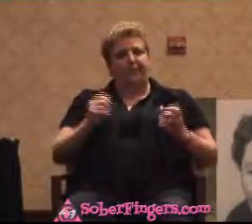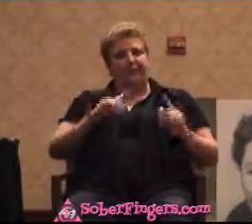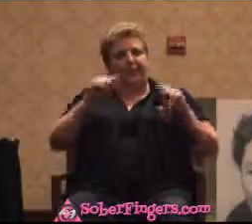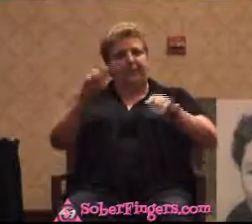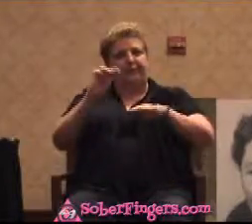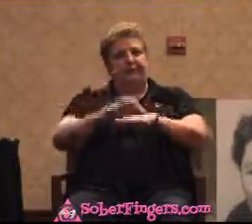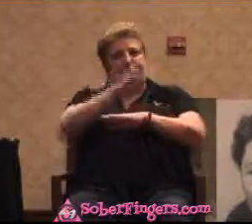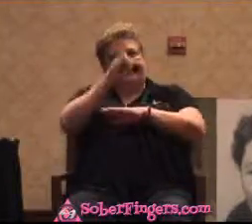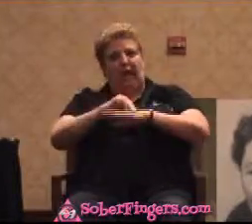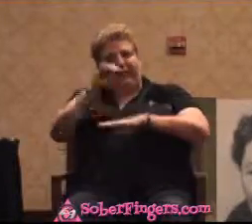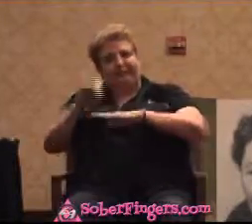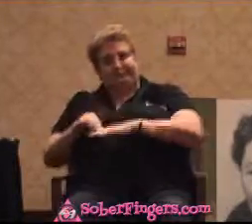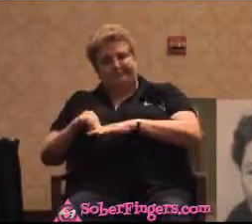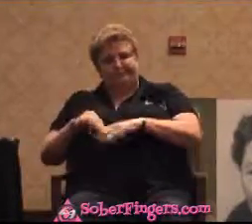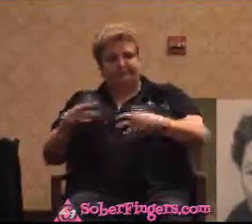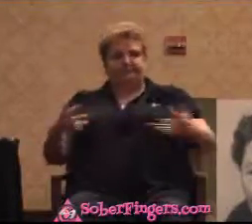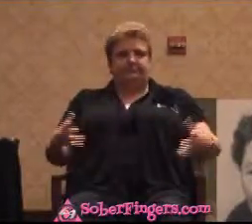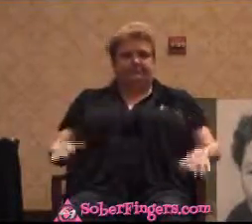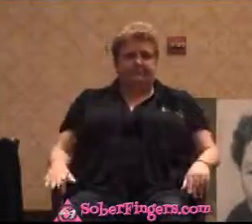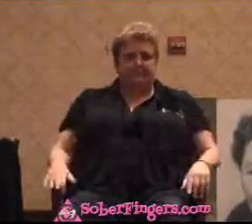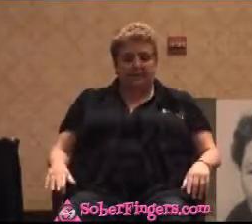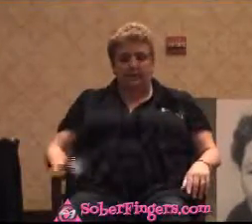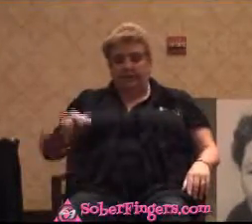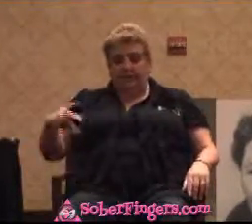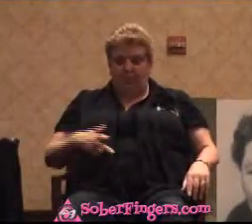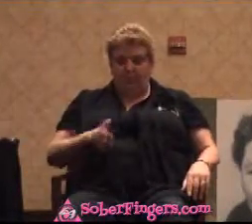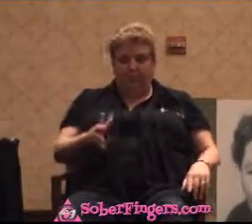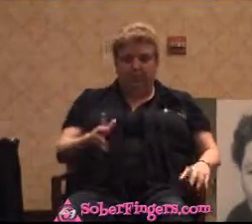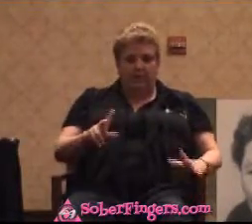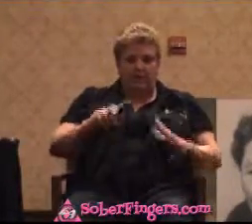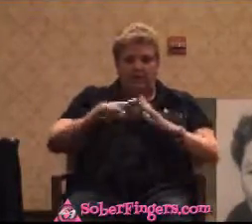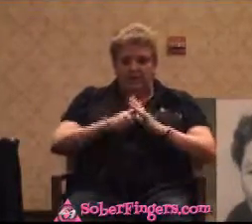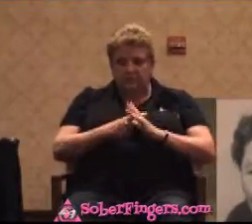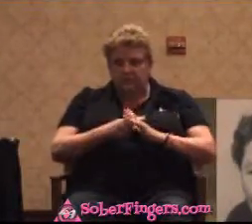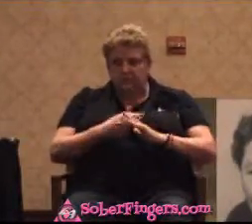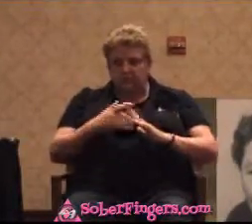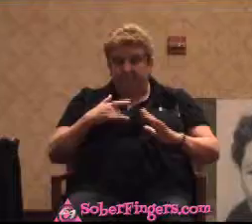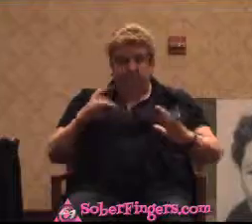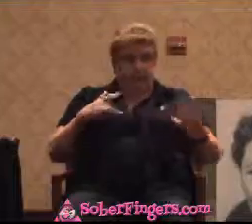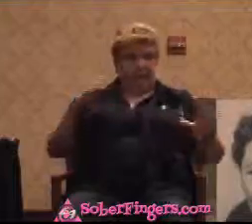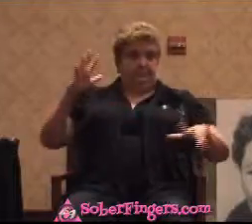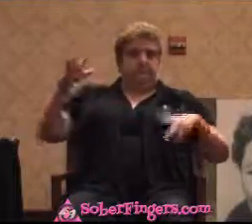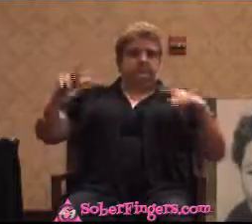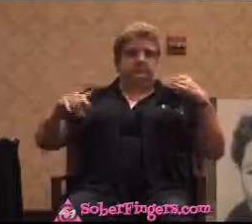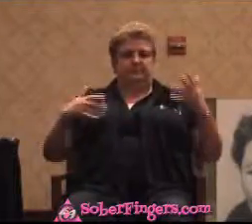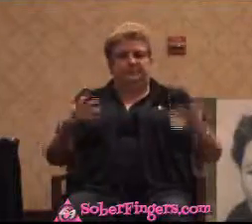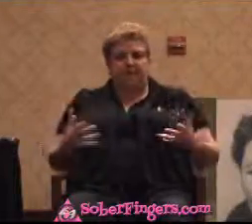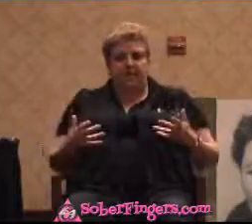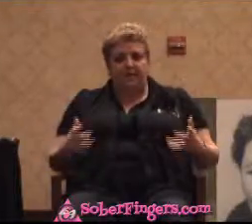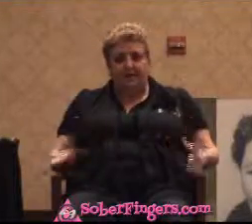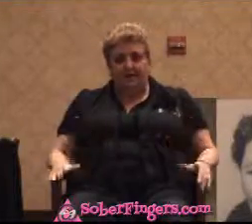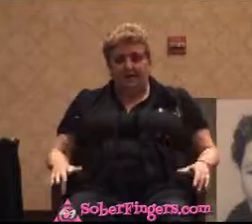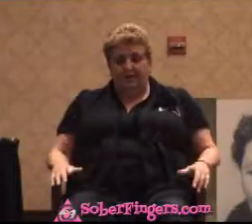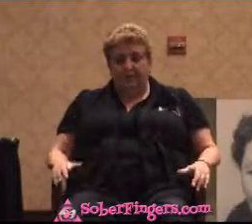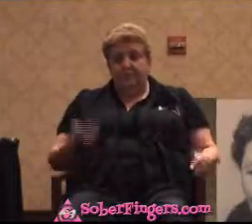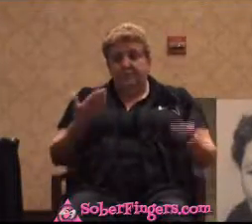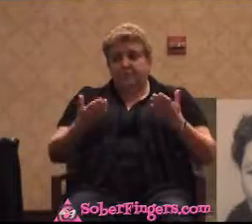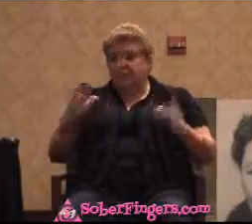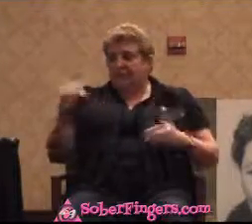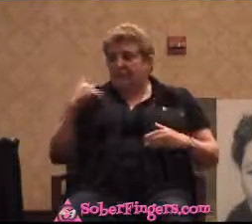So we went to McDonald's, and right when we pulled in was when, it began to take effect. And, it's probably some young people in the room. Back then, we didn't